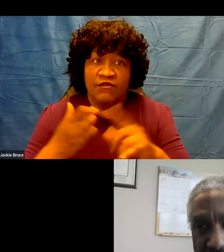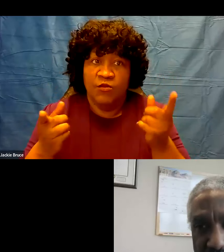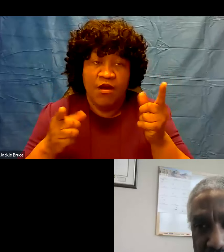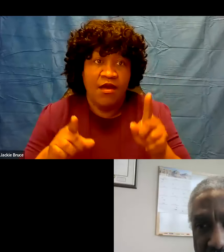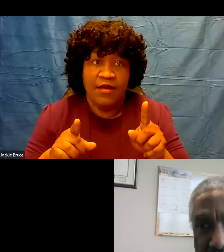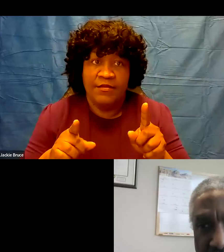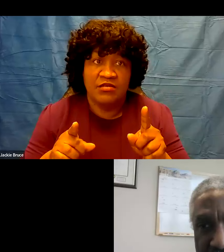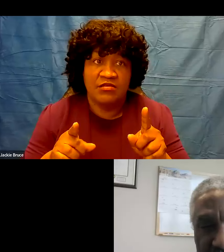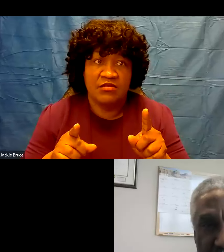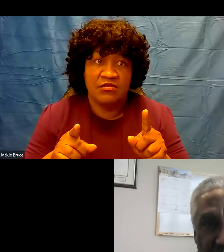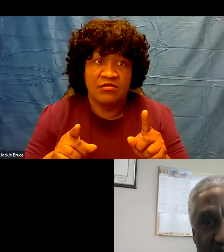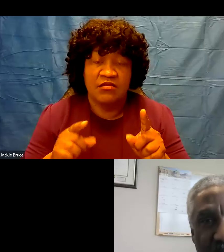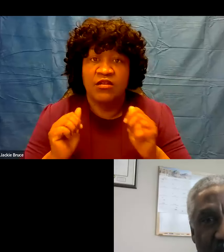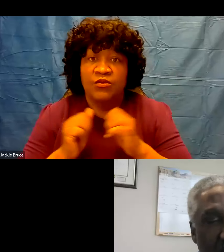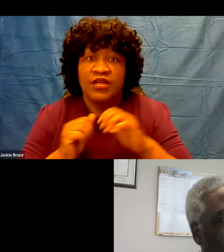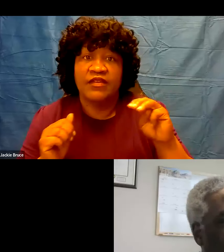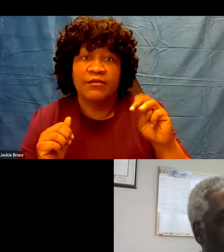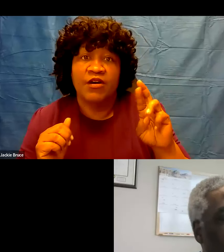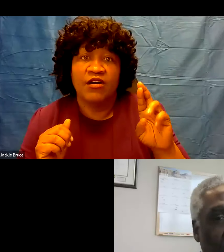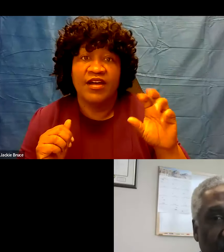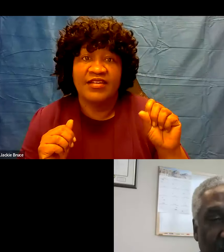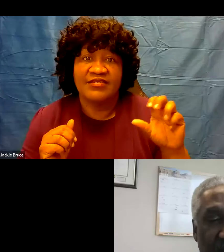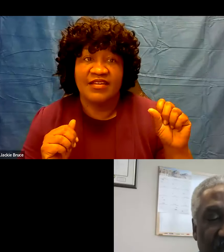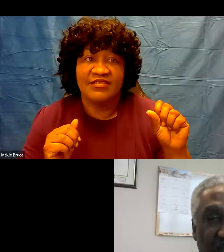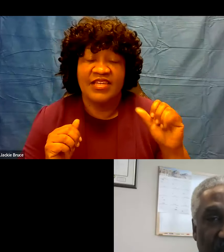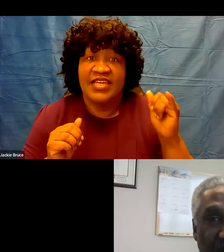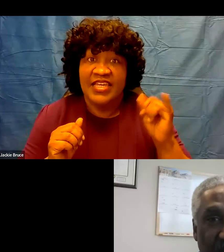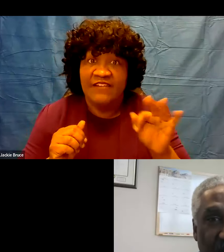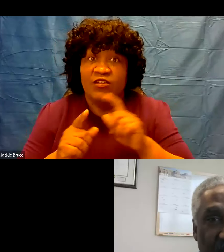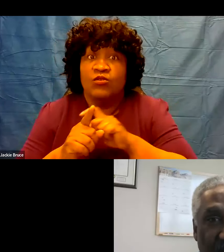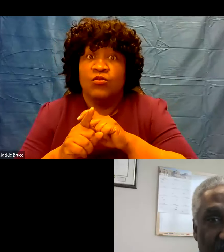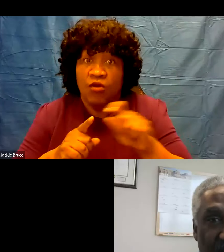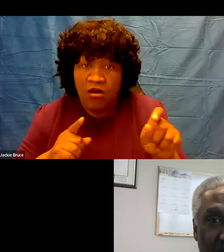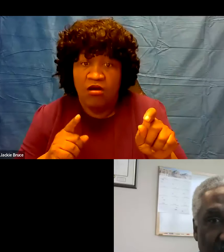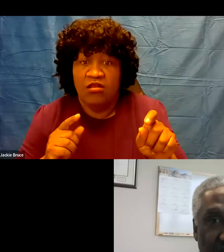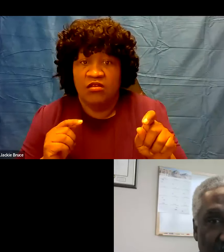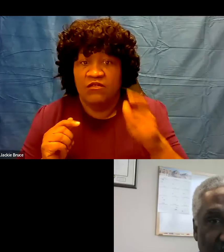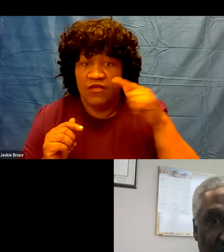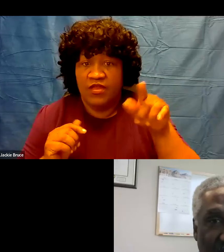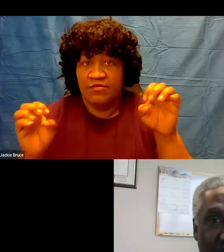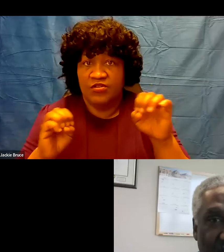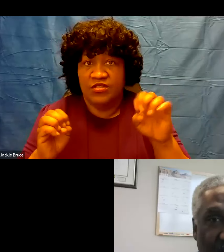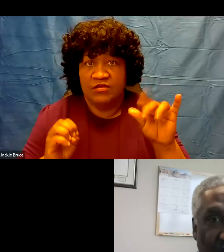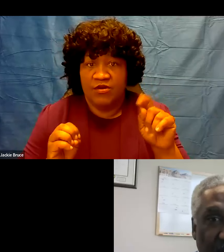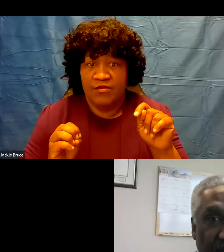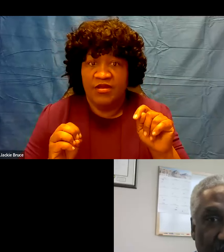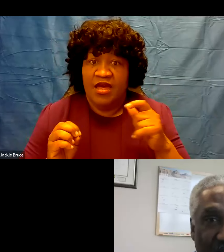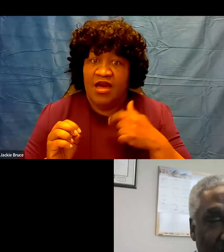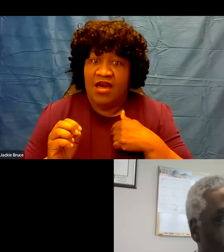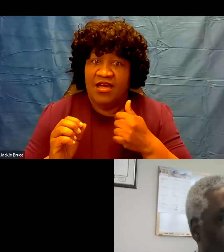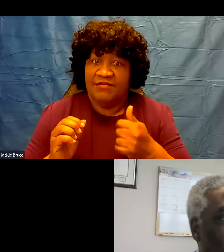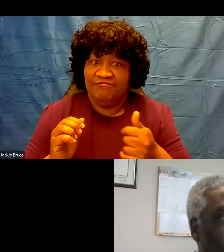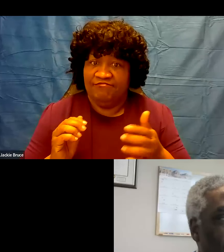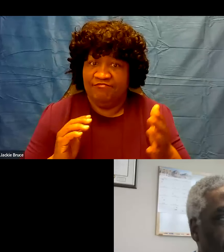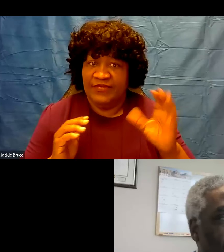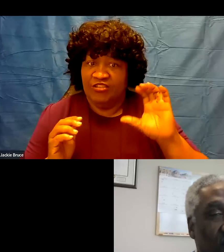happens with MRSS if you're calling from an emergency department? Because as the chief of psychiatry at Harborview, I